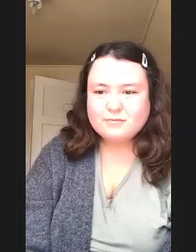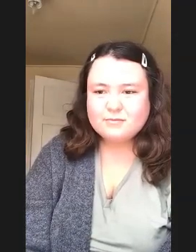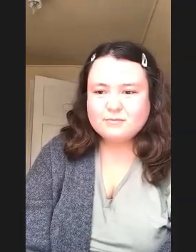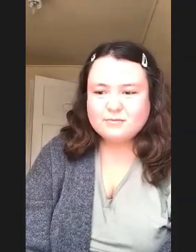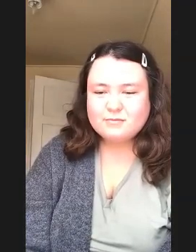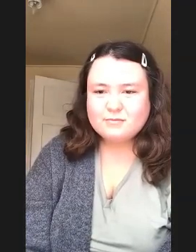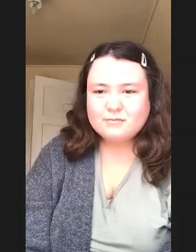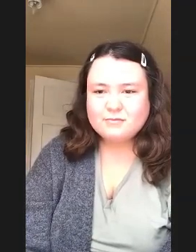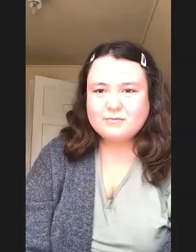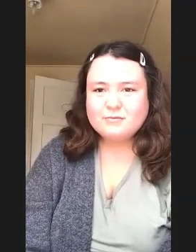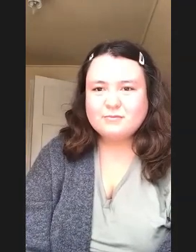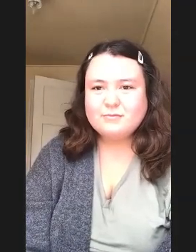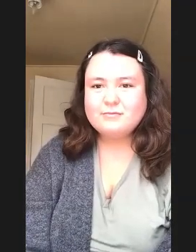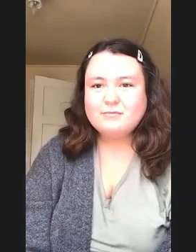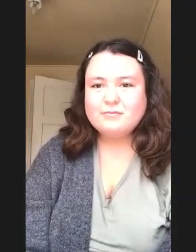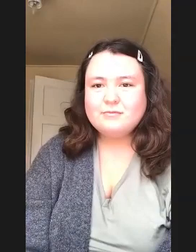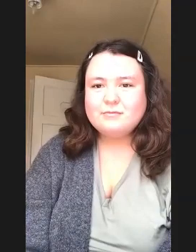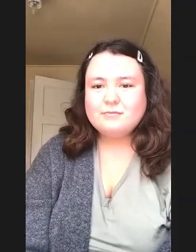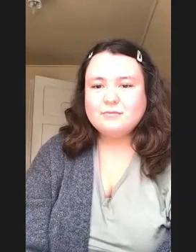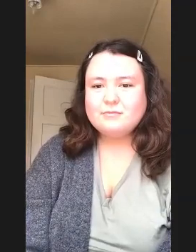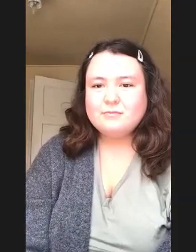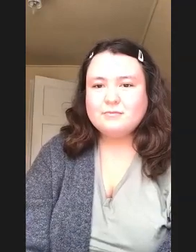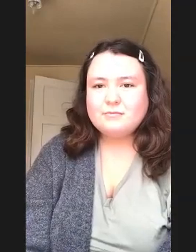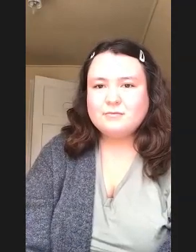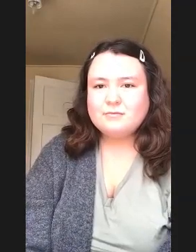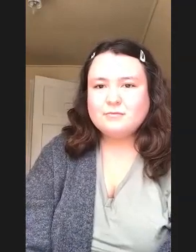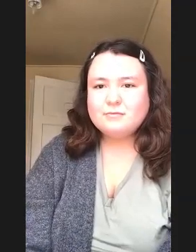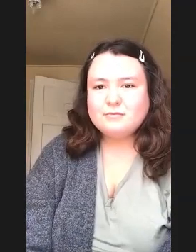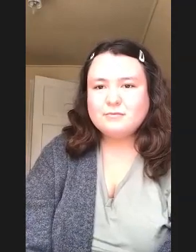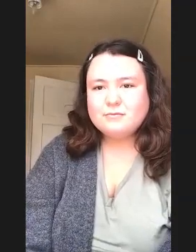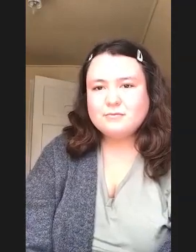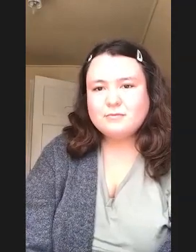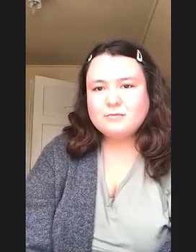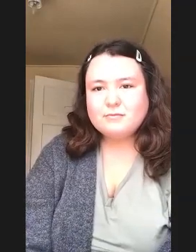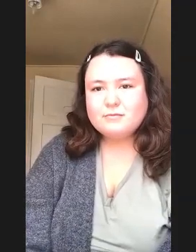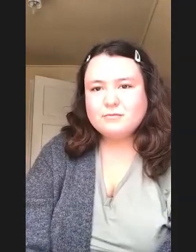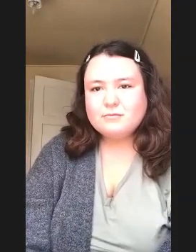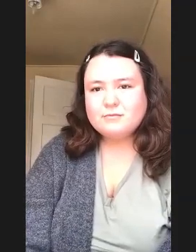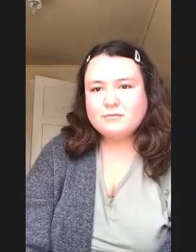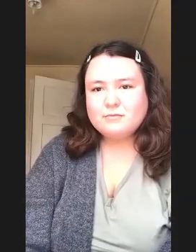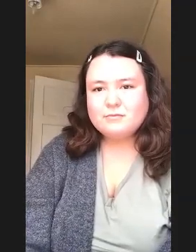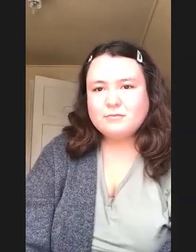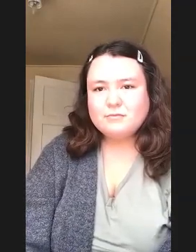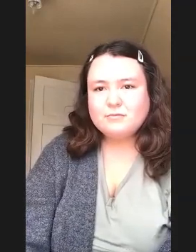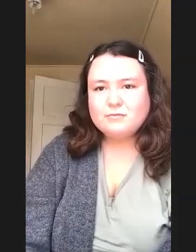Indigenous peoples from the north, from the Arctic. So most of us are Canadian Inuit, but there's also